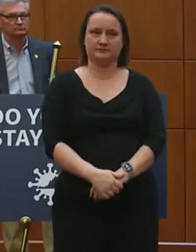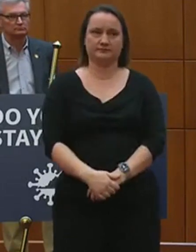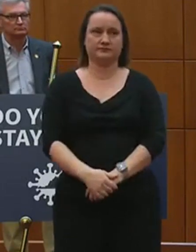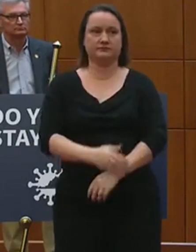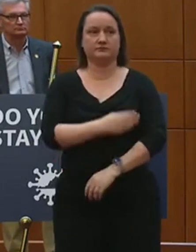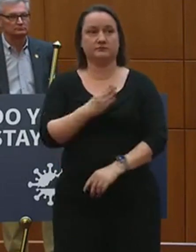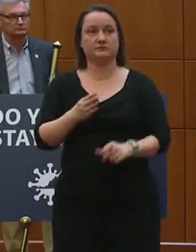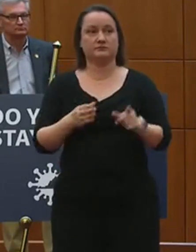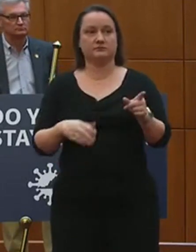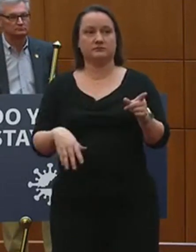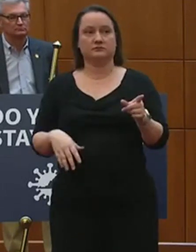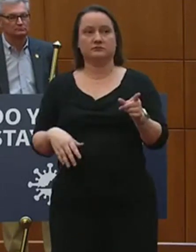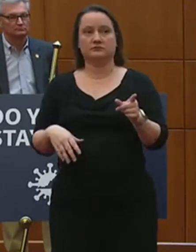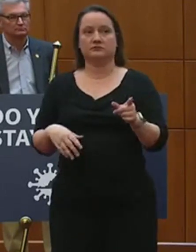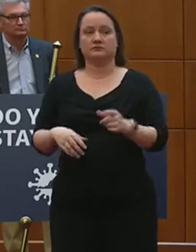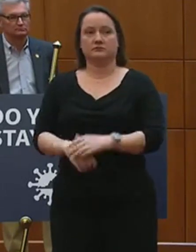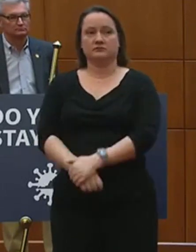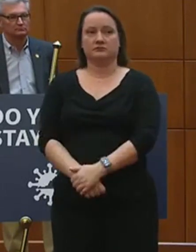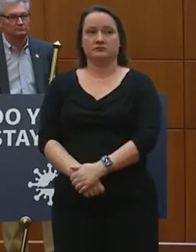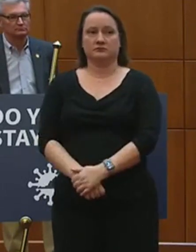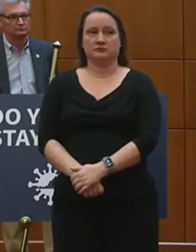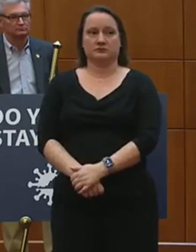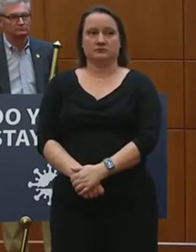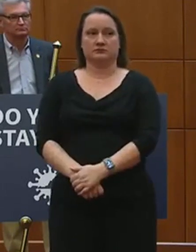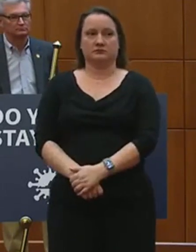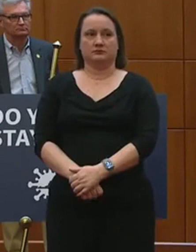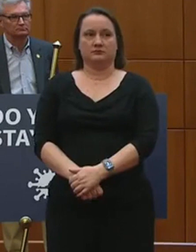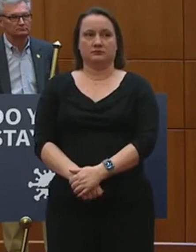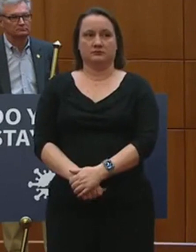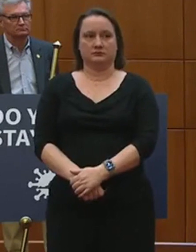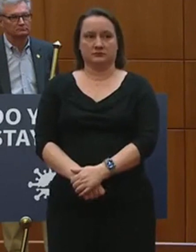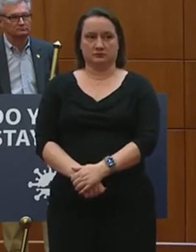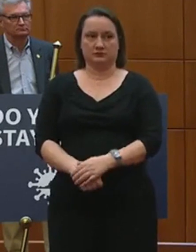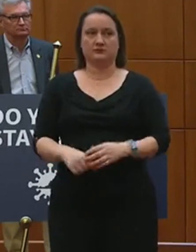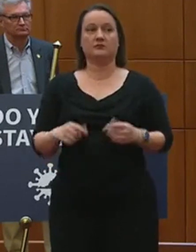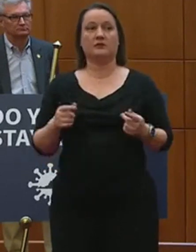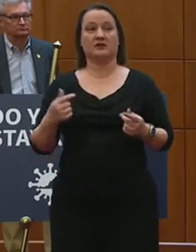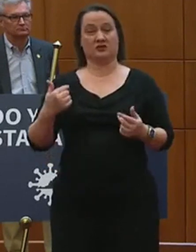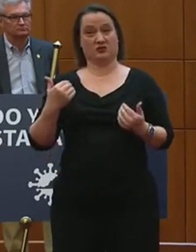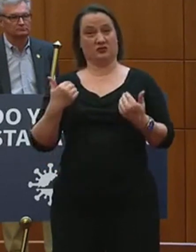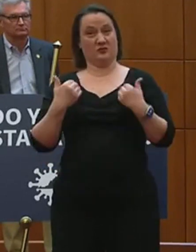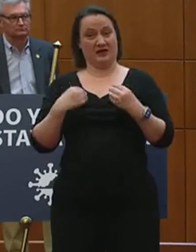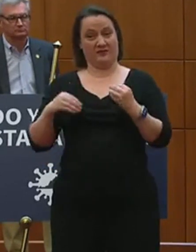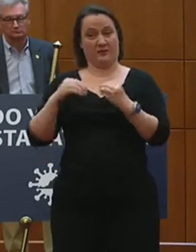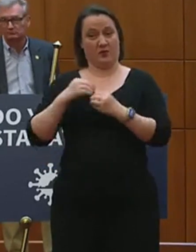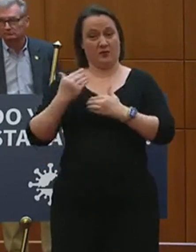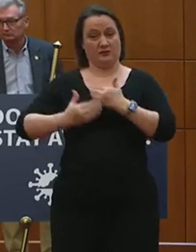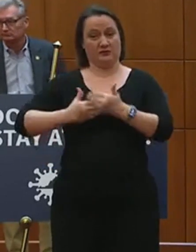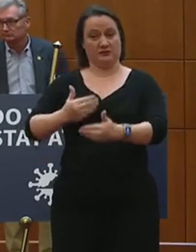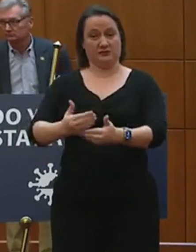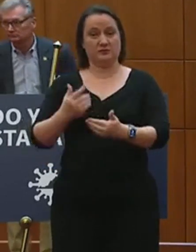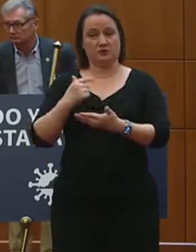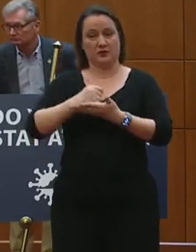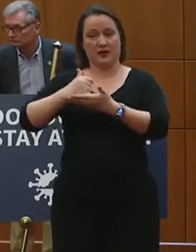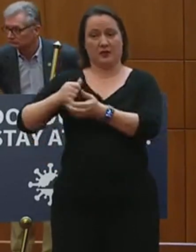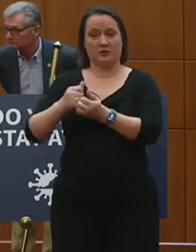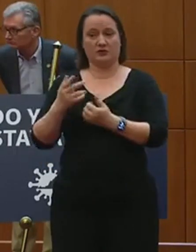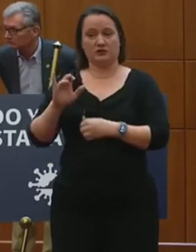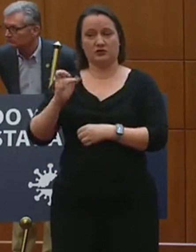Have you taken any further steps to provide child care for healthcare workers? You spoke about that earlier in the week and said guidance was